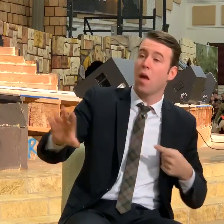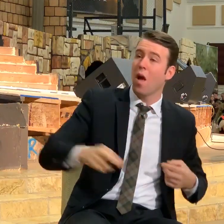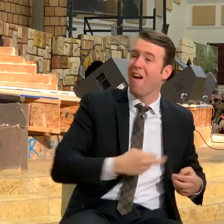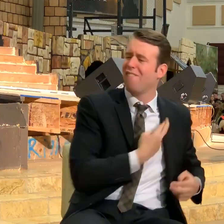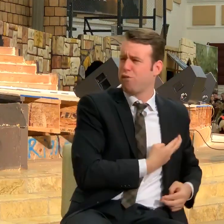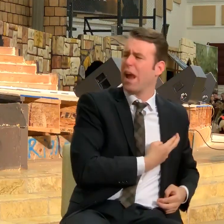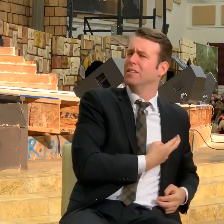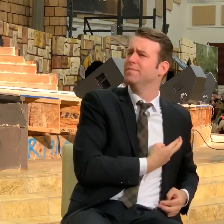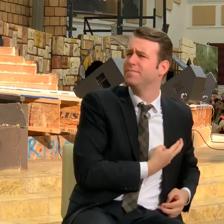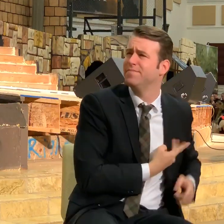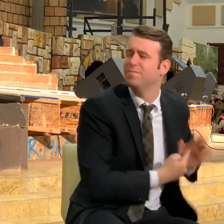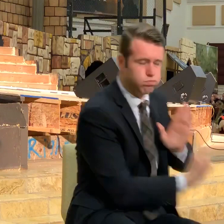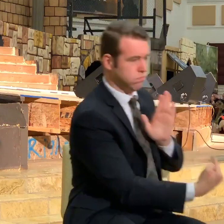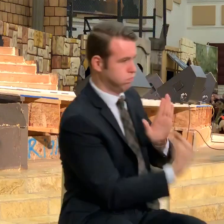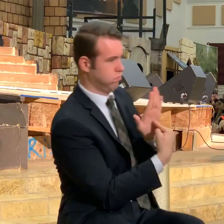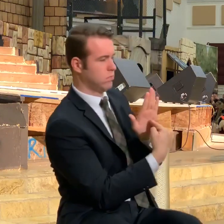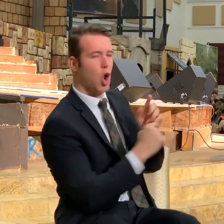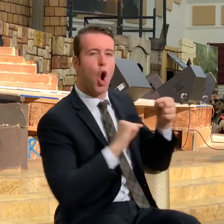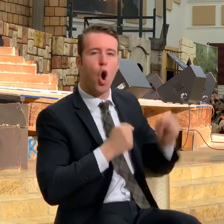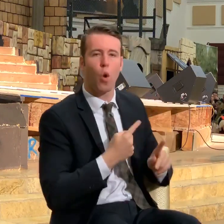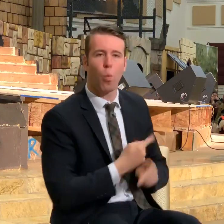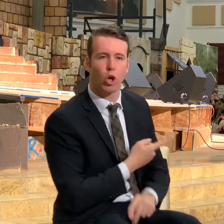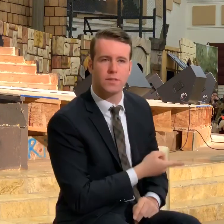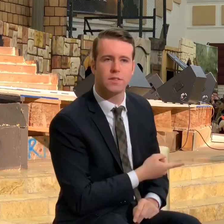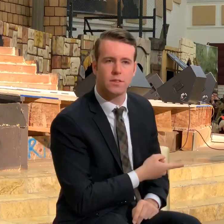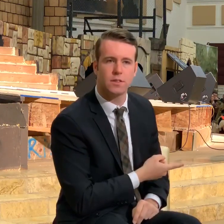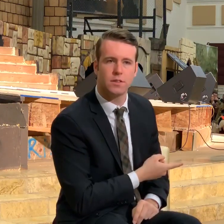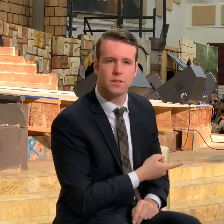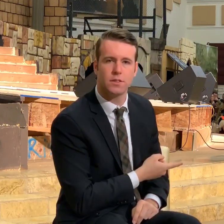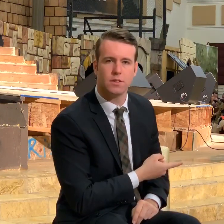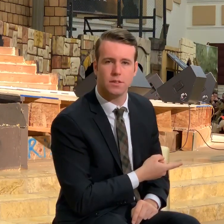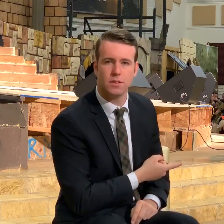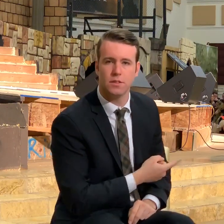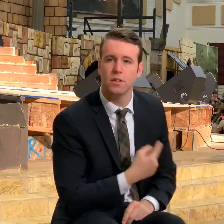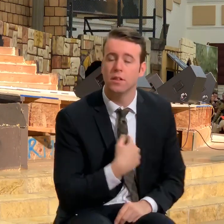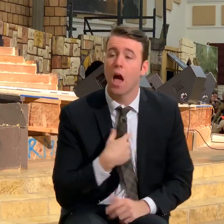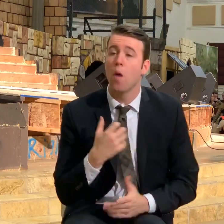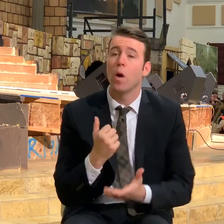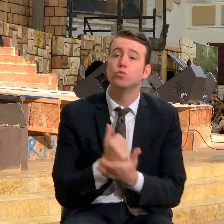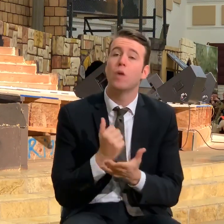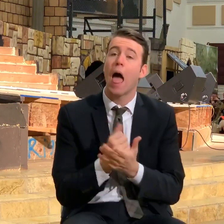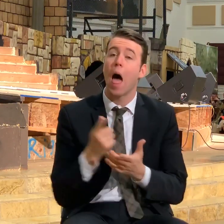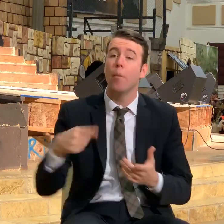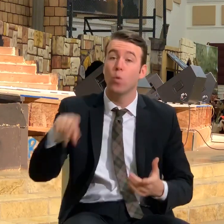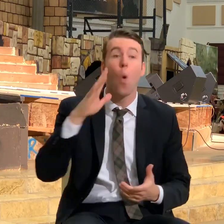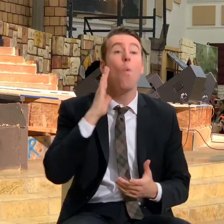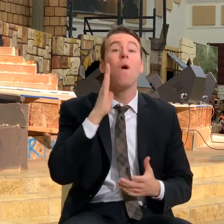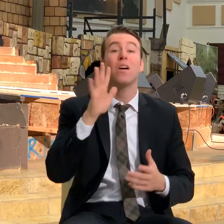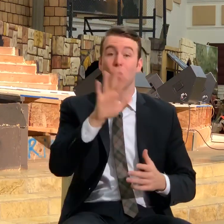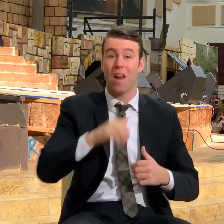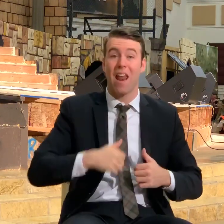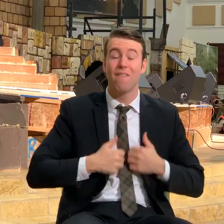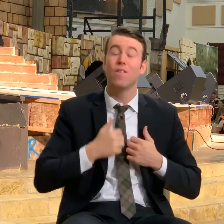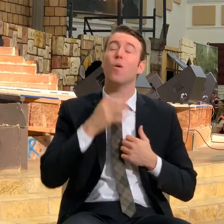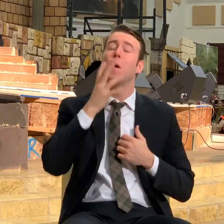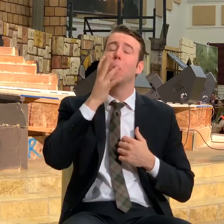when it was one that was close to me. And I want to help you because in life, that's going to happen.